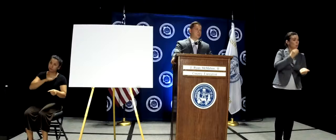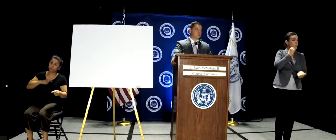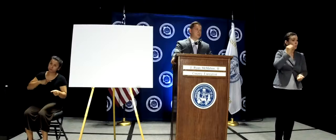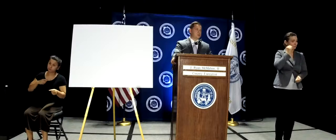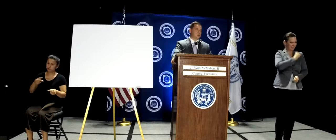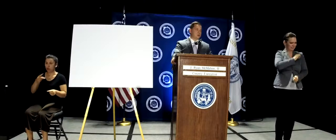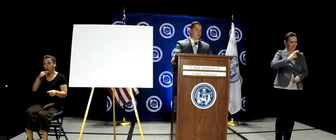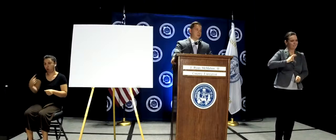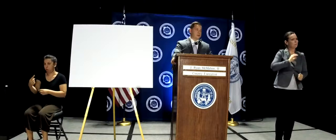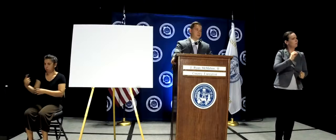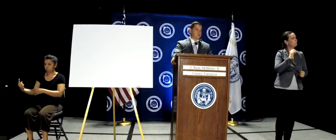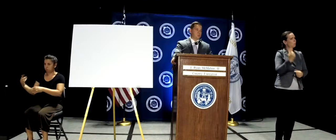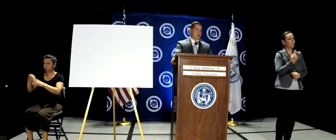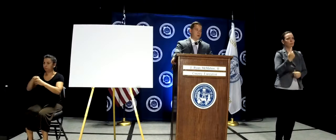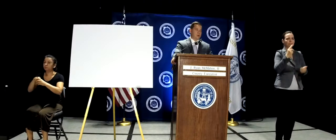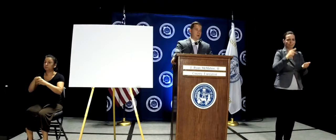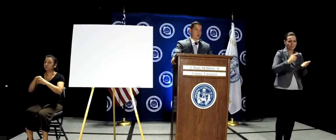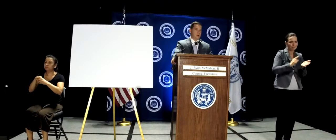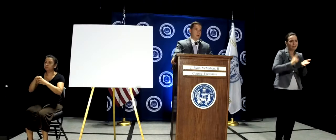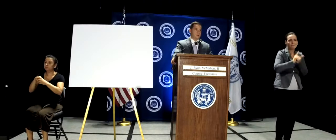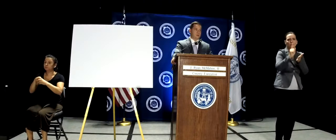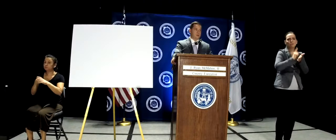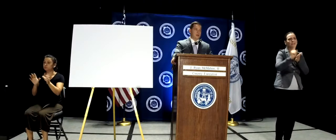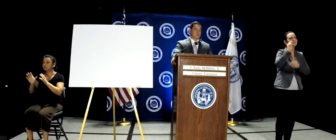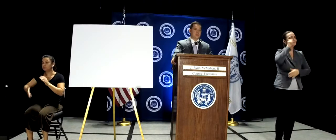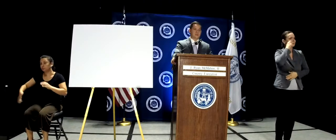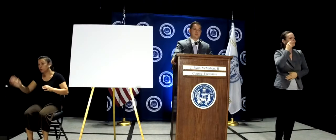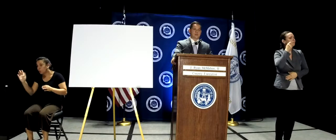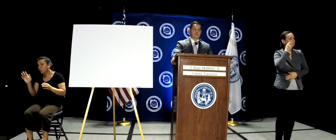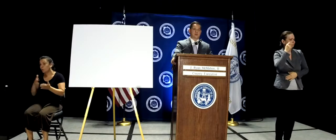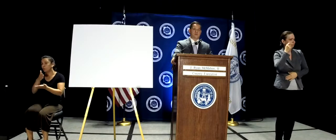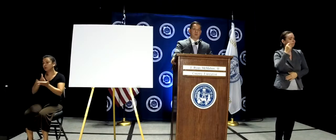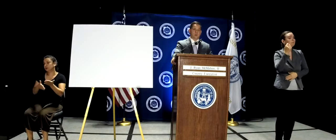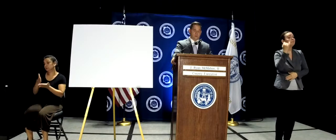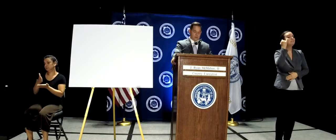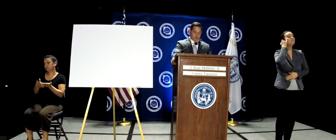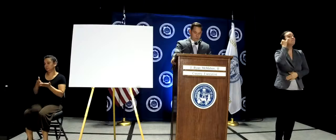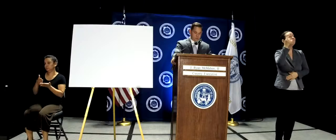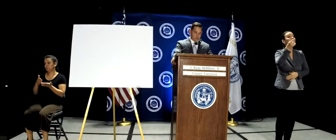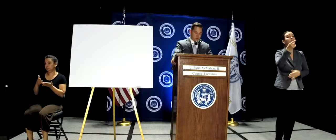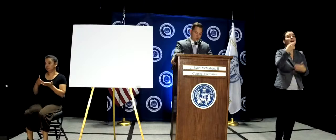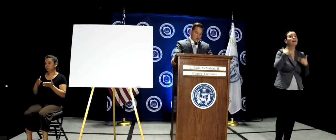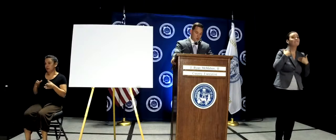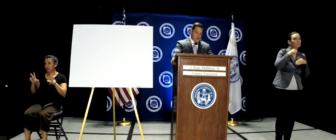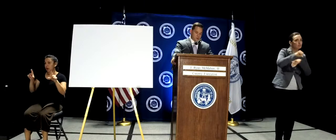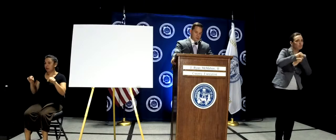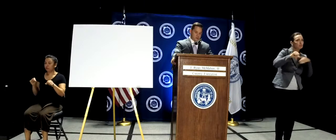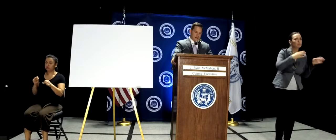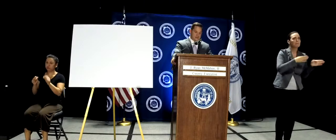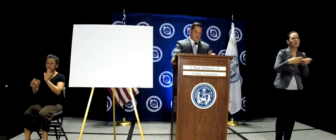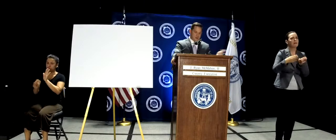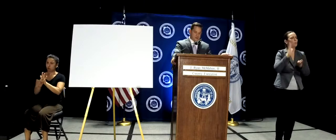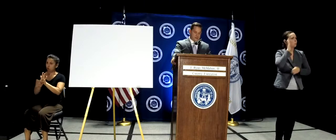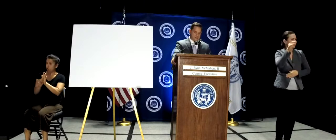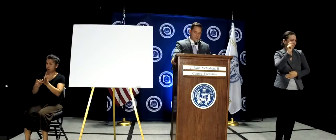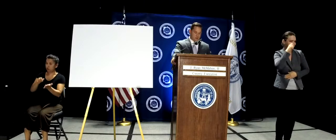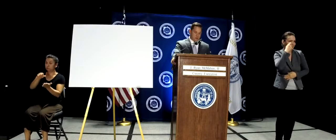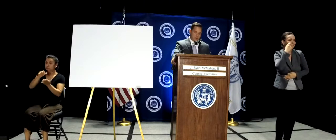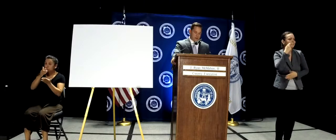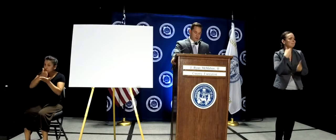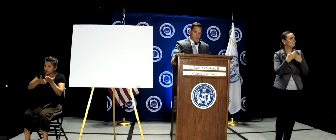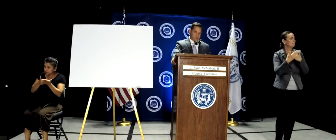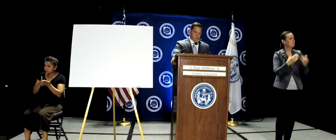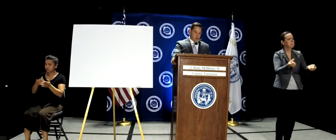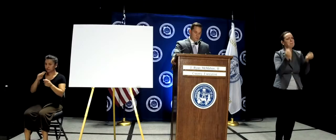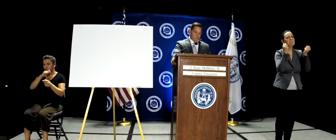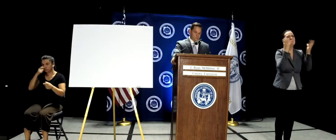having a procedure done, you're getting a test as well. A negative test is necessary for you to be able to get your procedure. So there's lots of various testing going